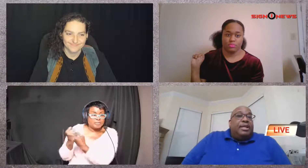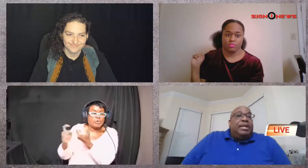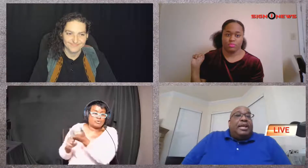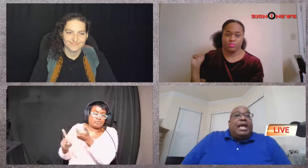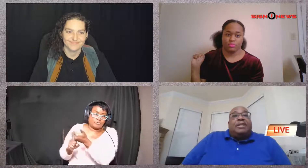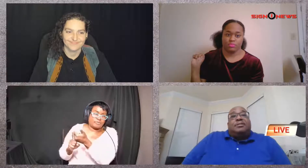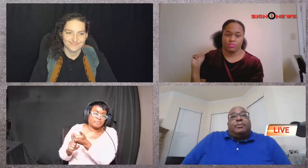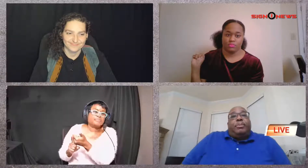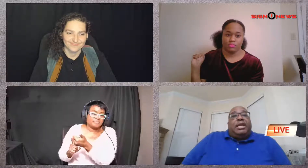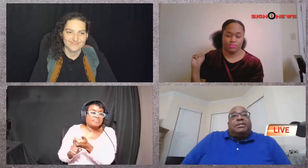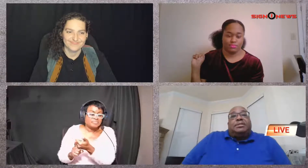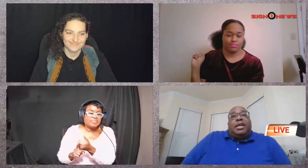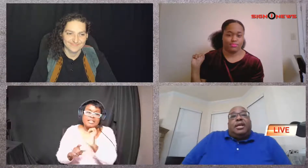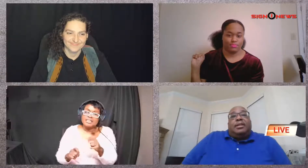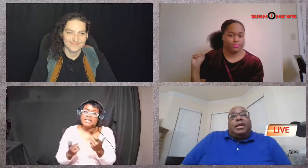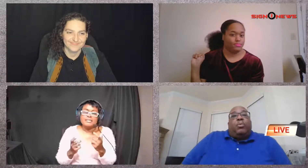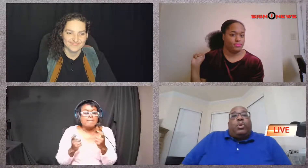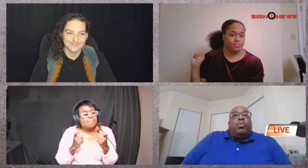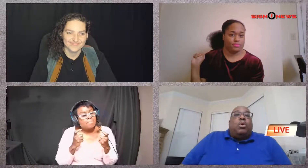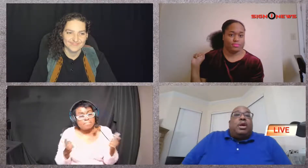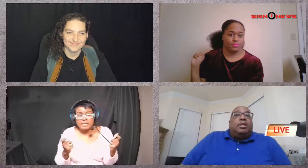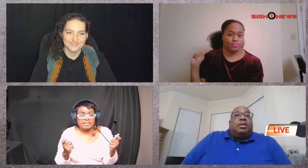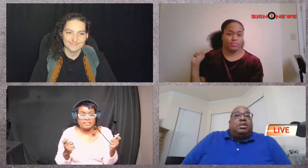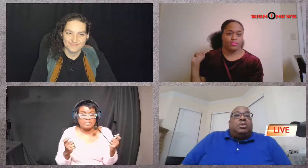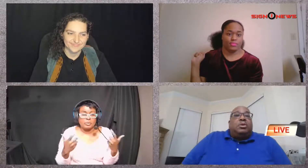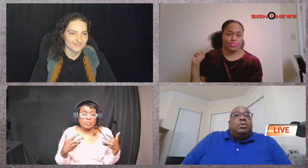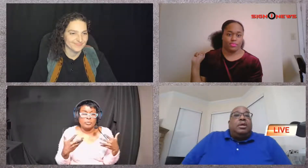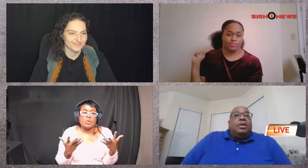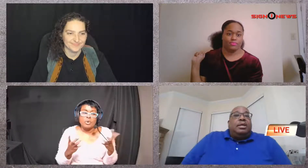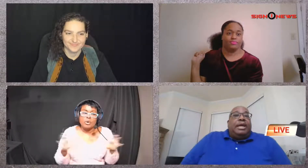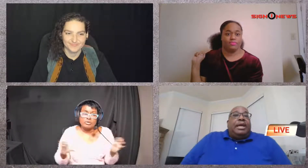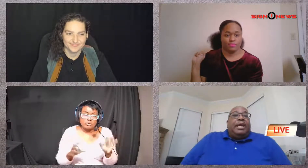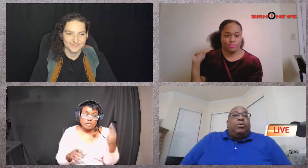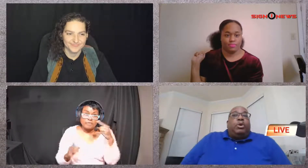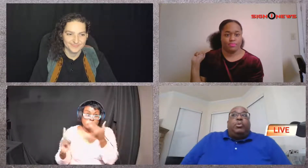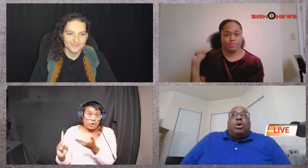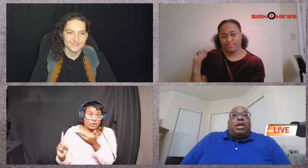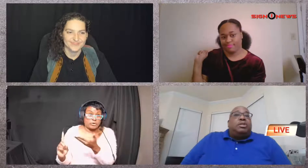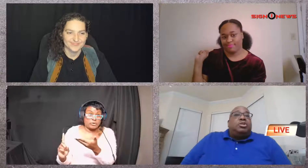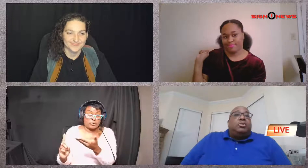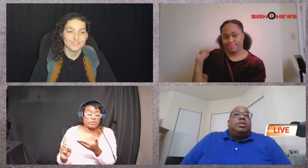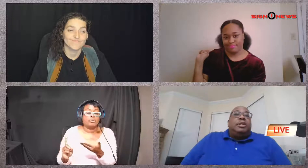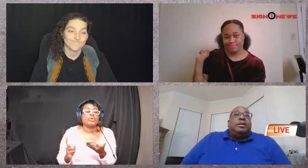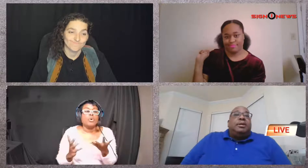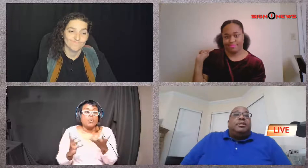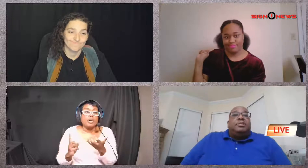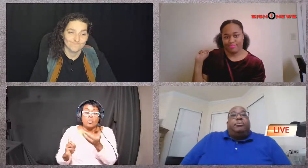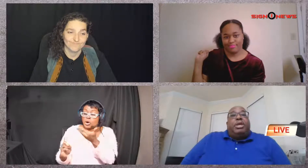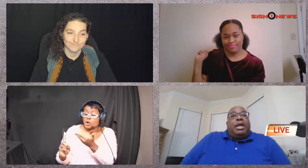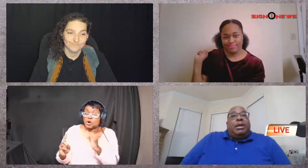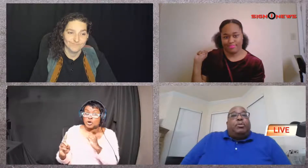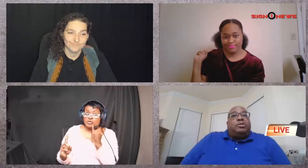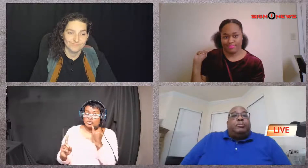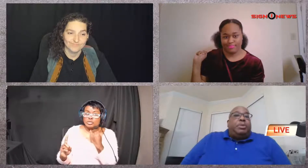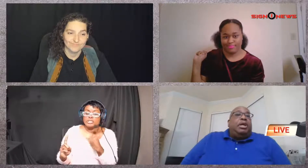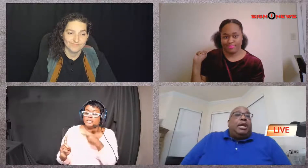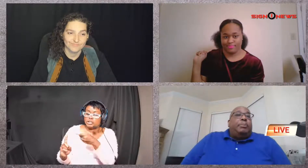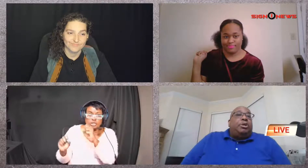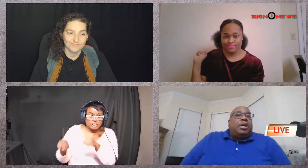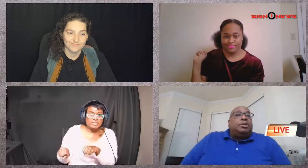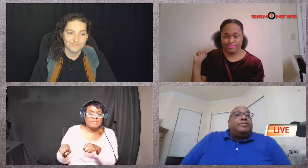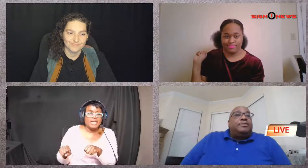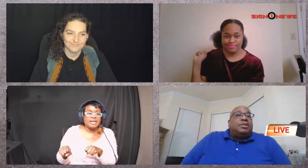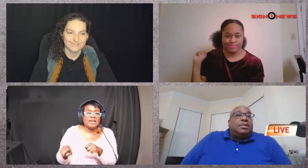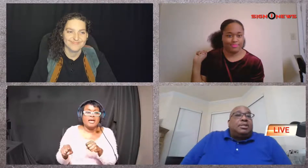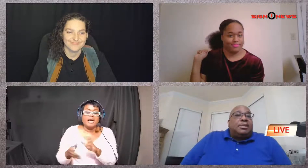herself. And that's the biggest thing that we wanted to do. And we wanted Julia to be able to be